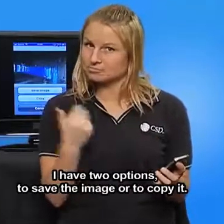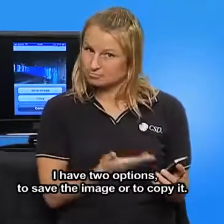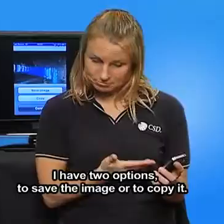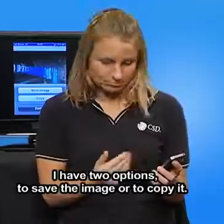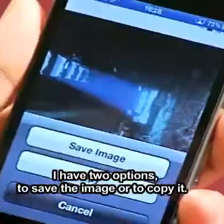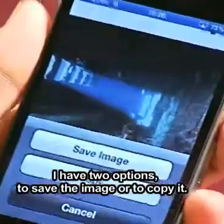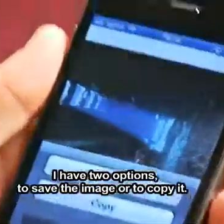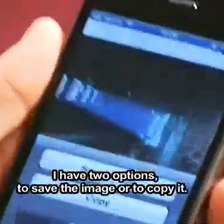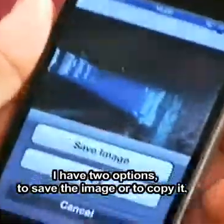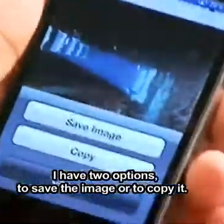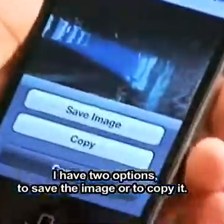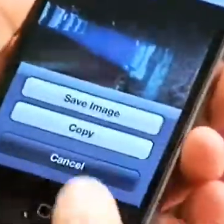image or to copy it.